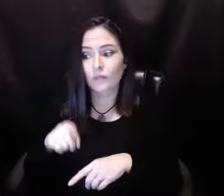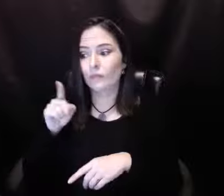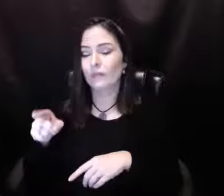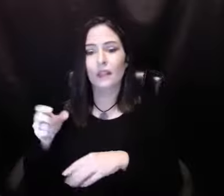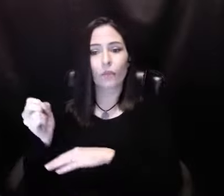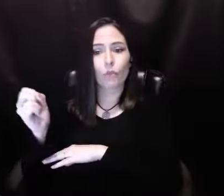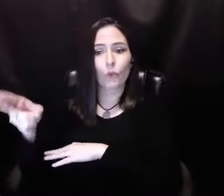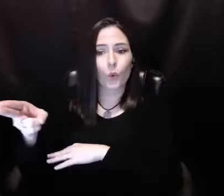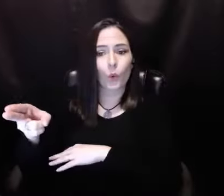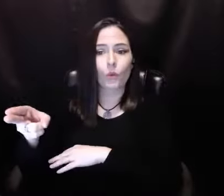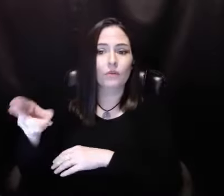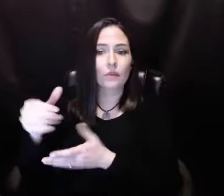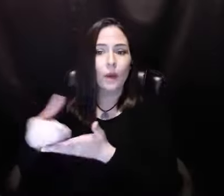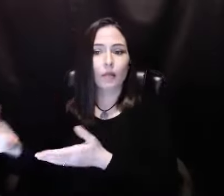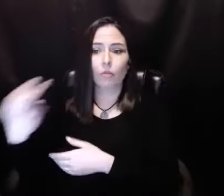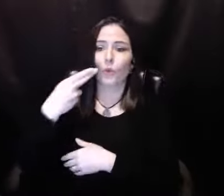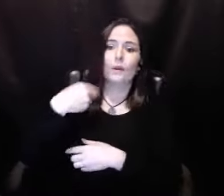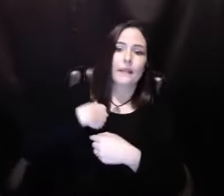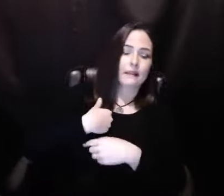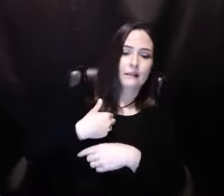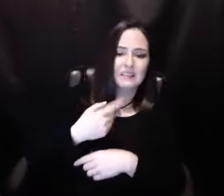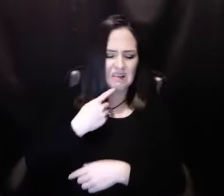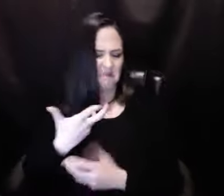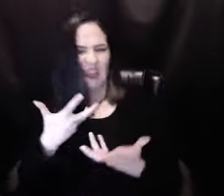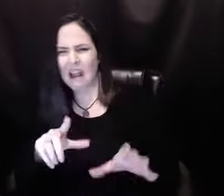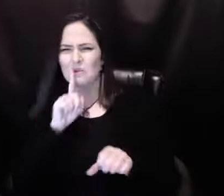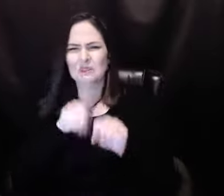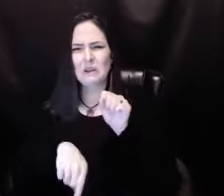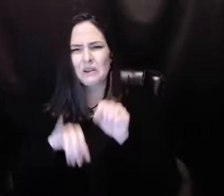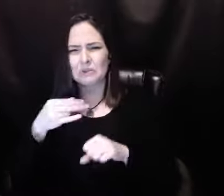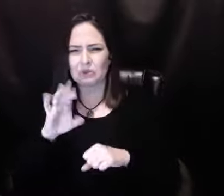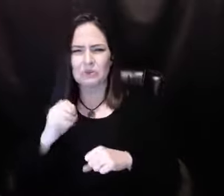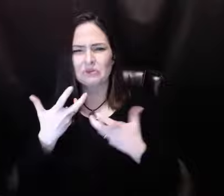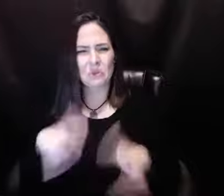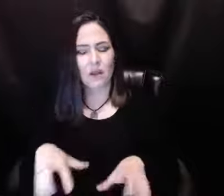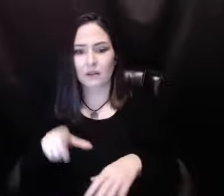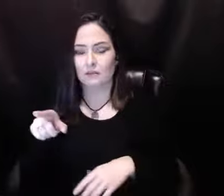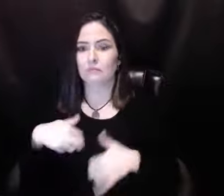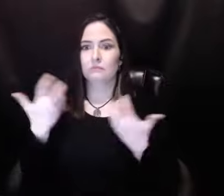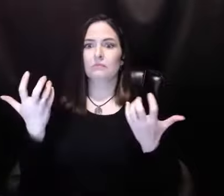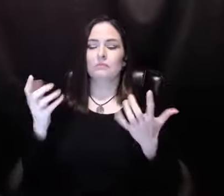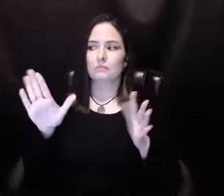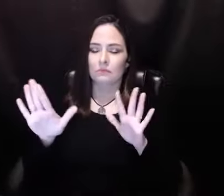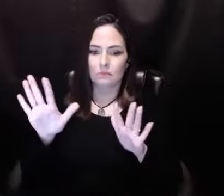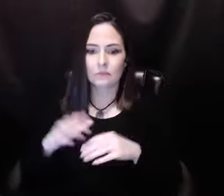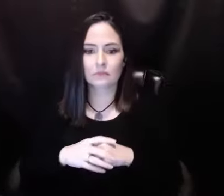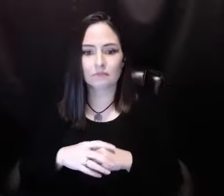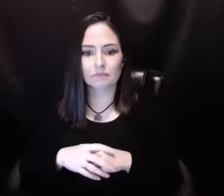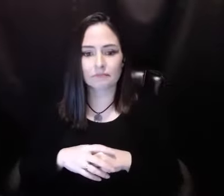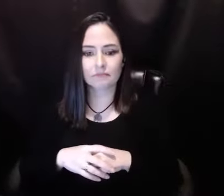And then in the end, he would throw the bottle at me and he would say, I don't want tomato juice. That's how sick he